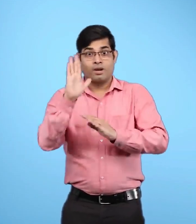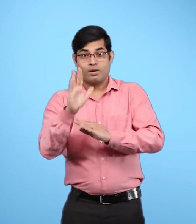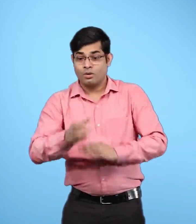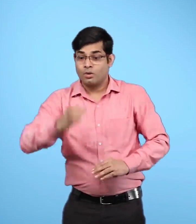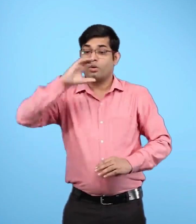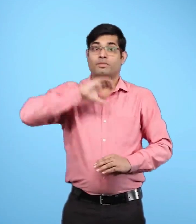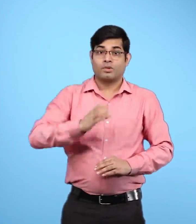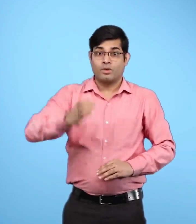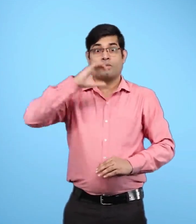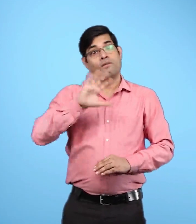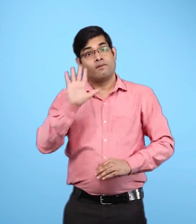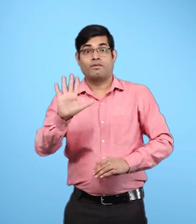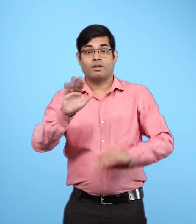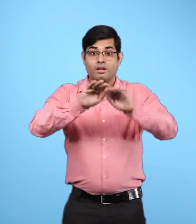dash children.